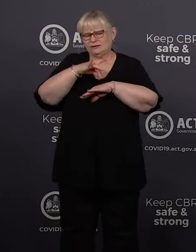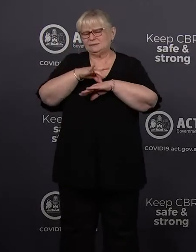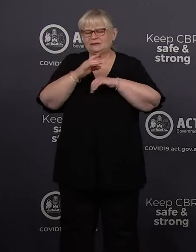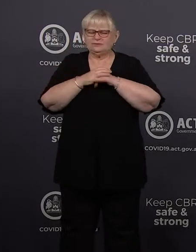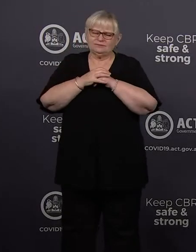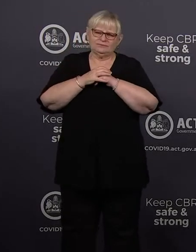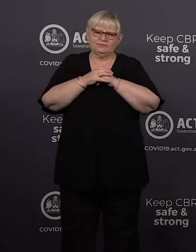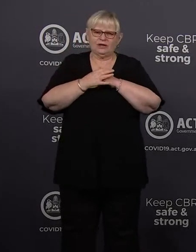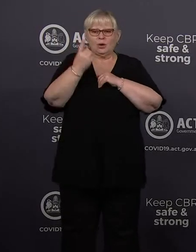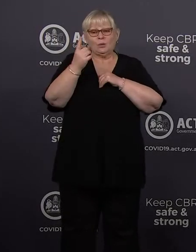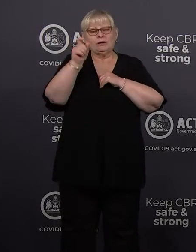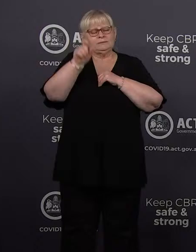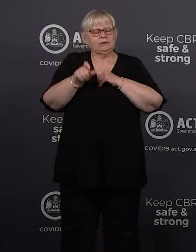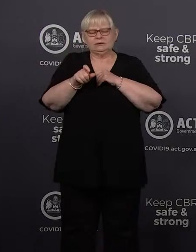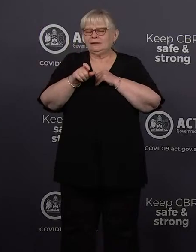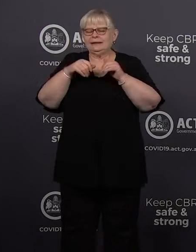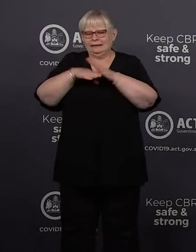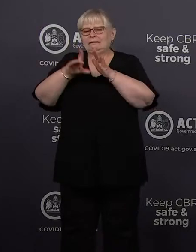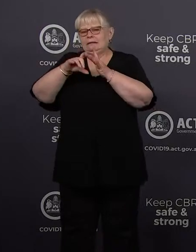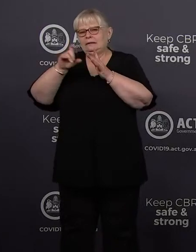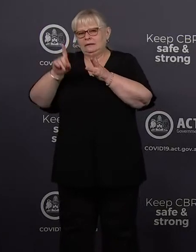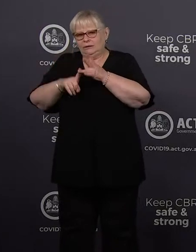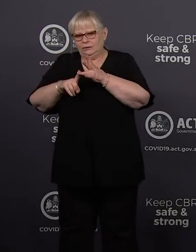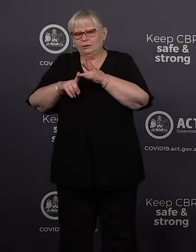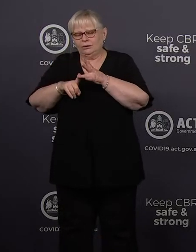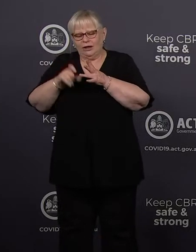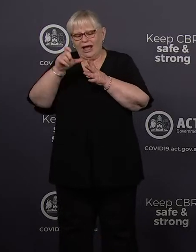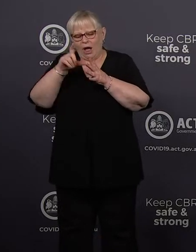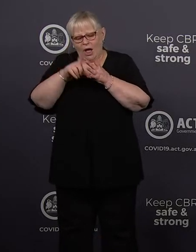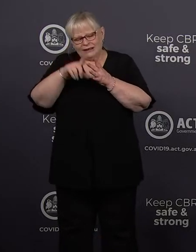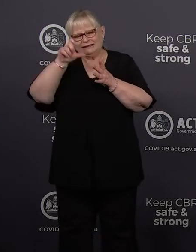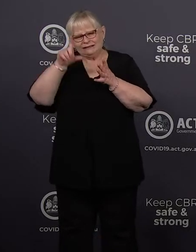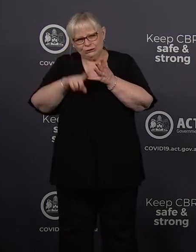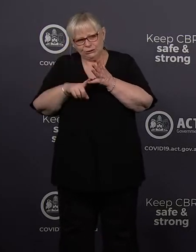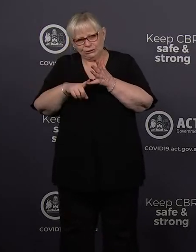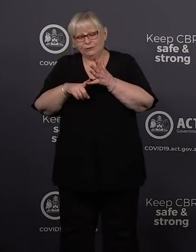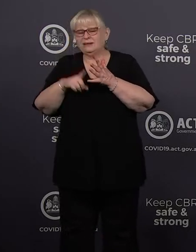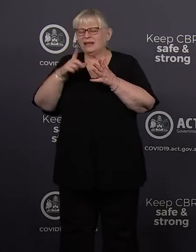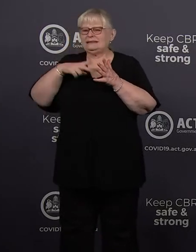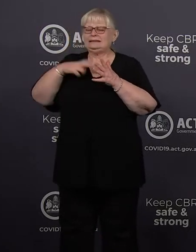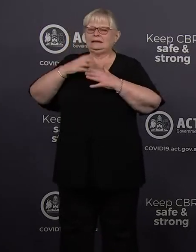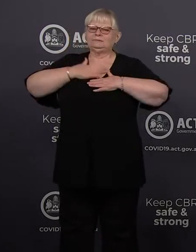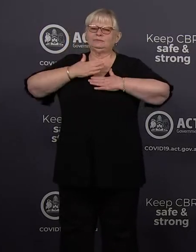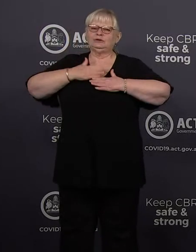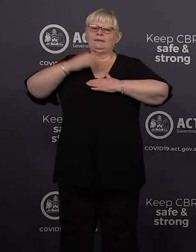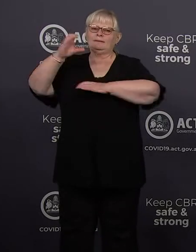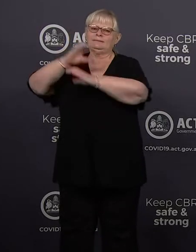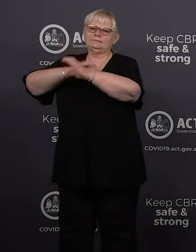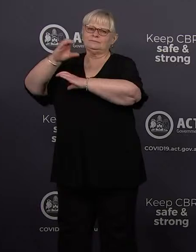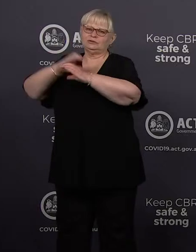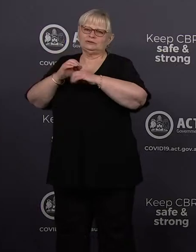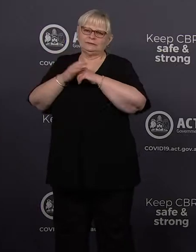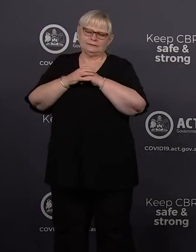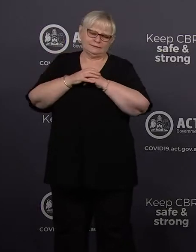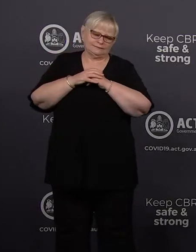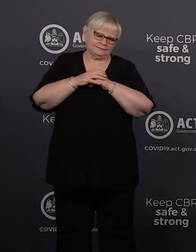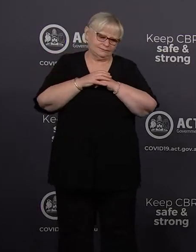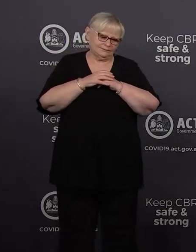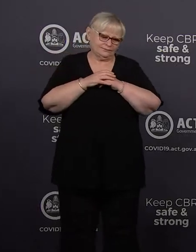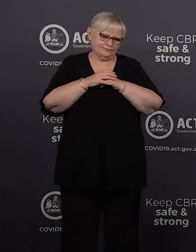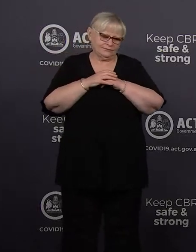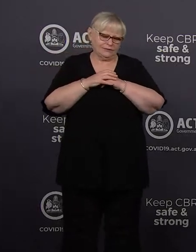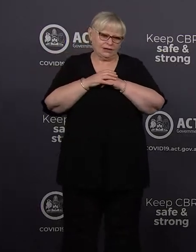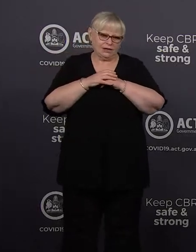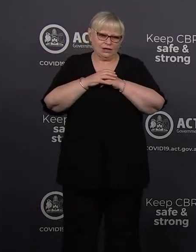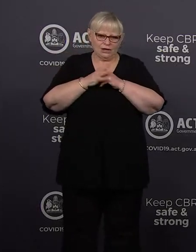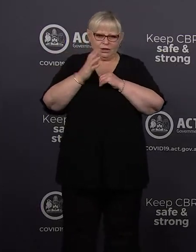hospitals, with 1 of these in intensive care and requiring breathing assistance. Since our last update, we have